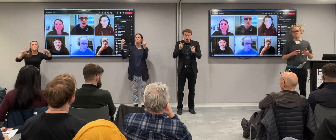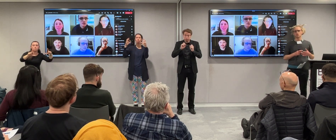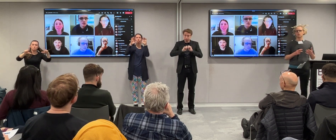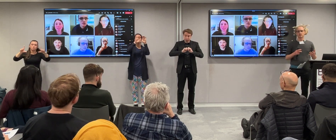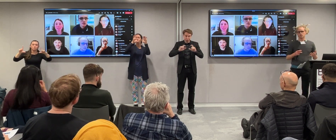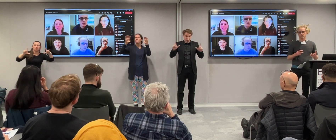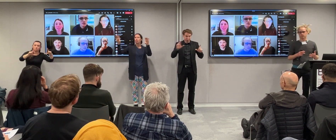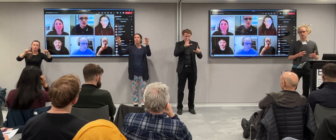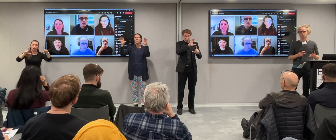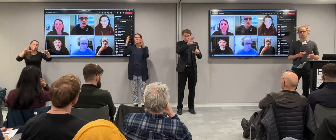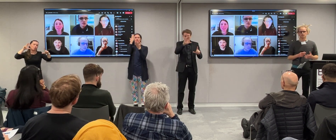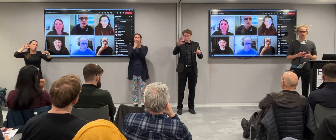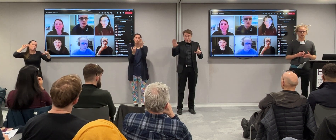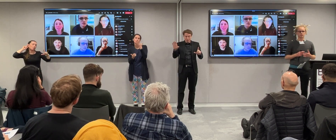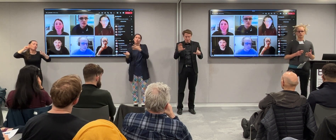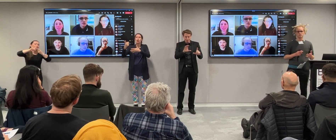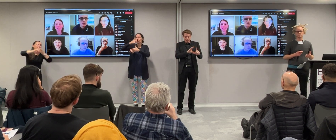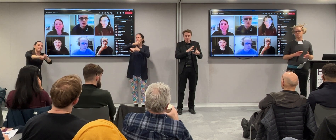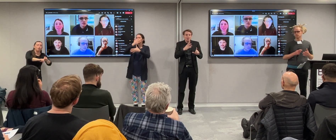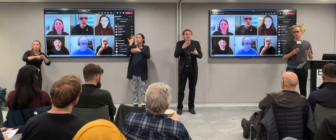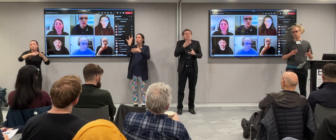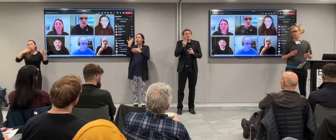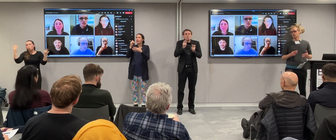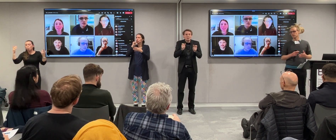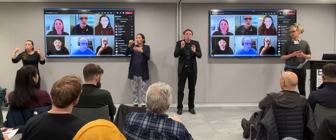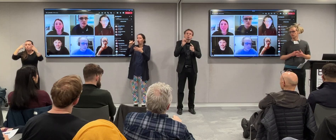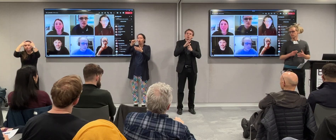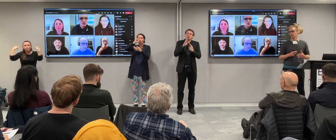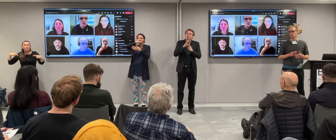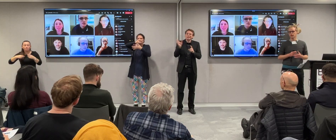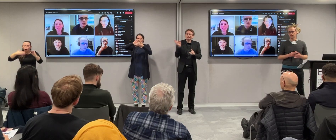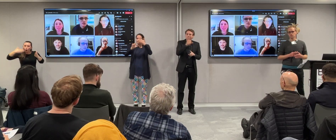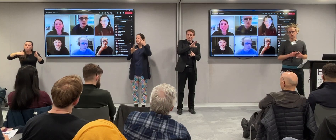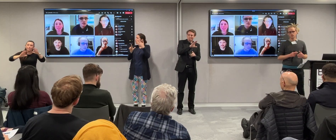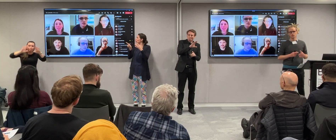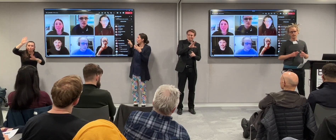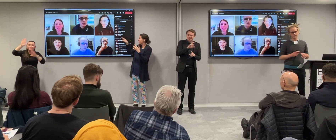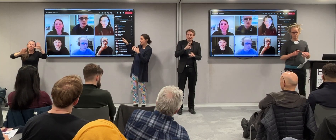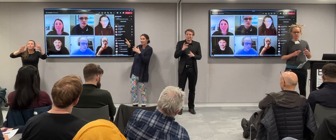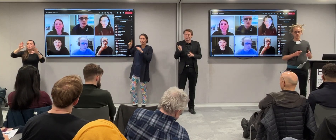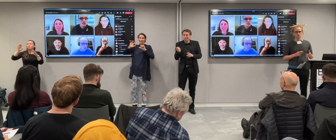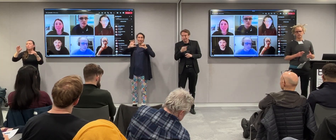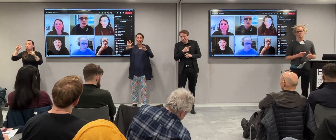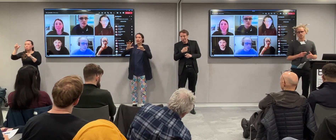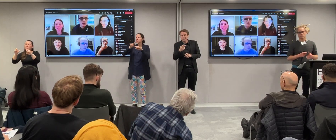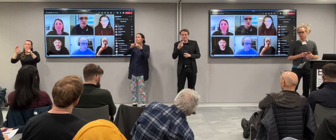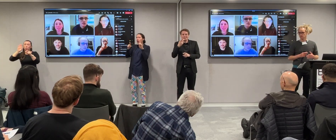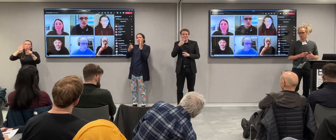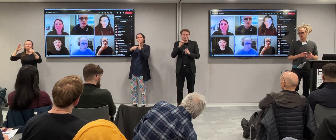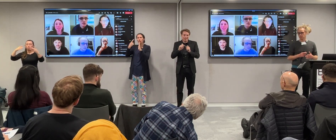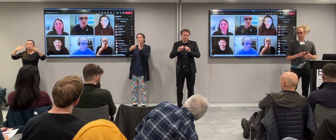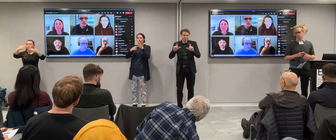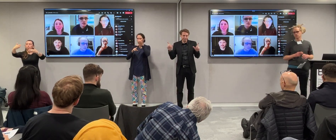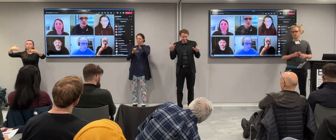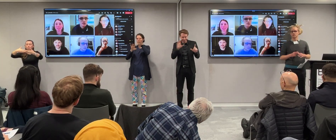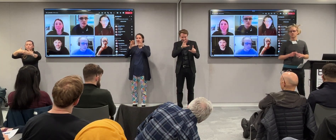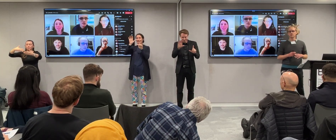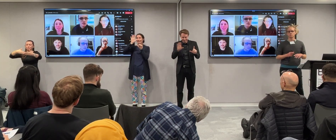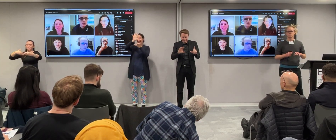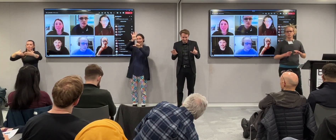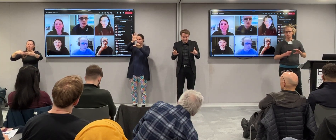because not everyone fits on the first screen, on the main page. And that's actually when this feature becomes very